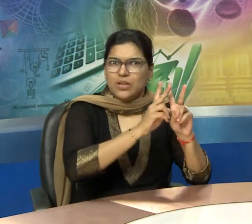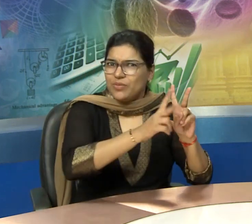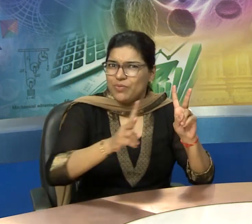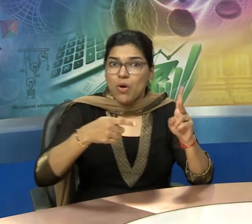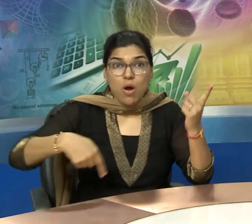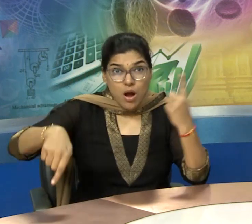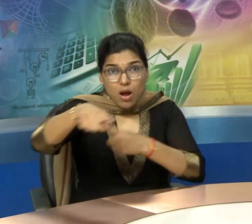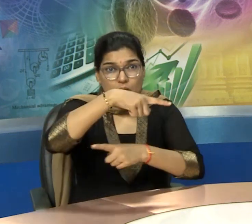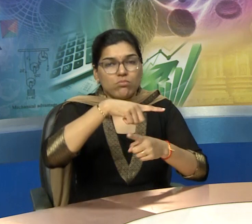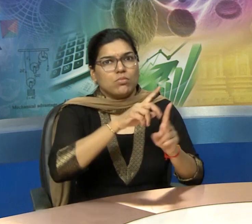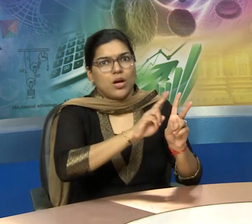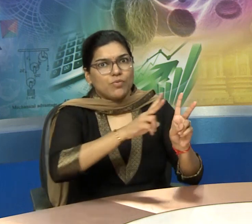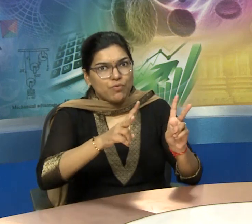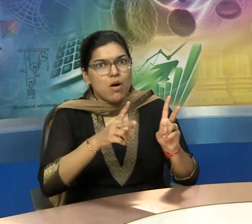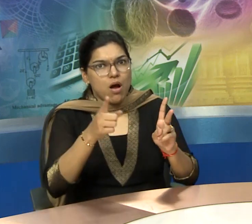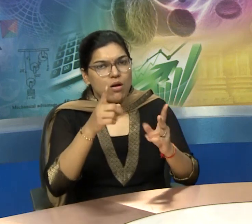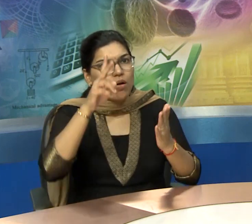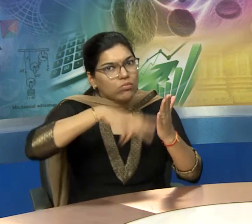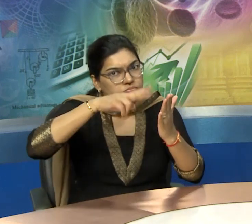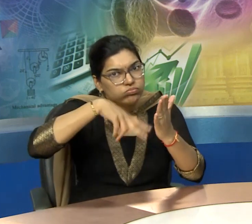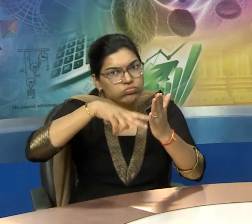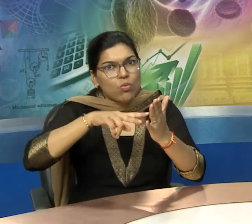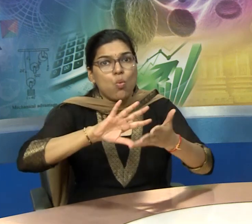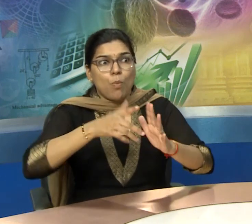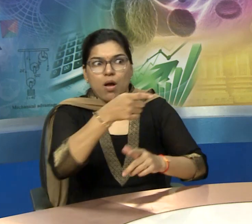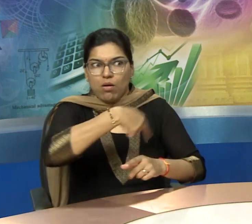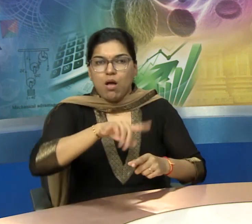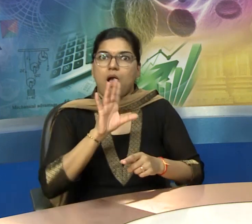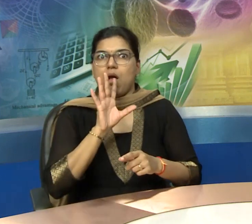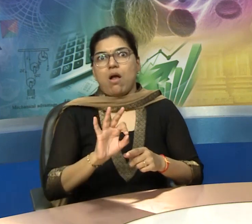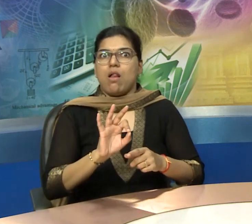So different workshops, seminars